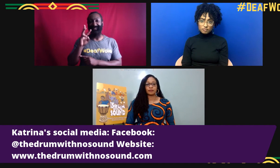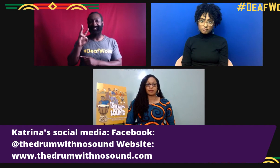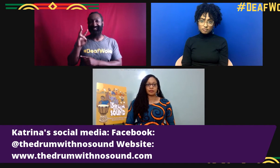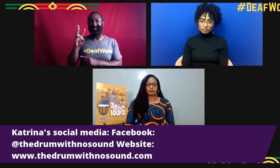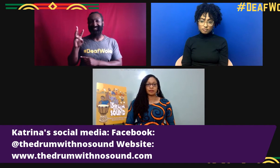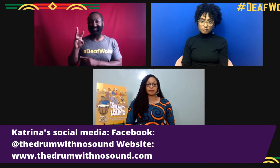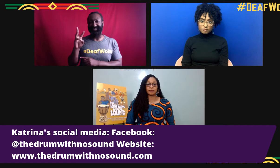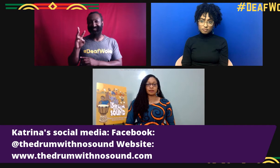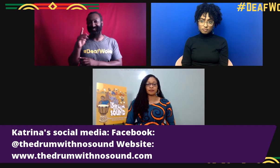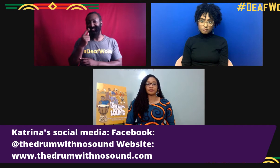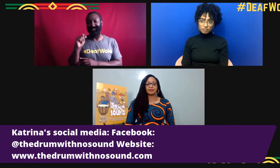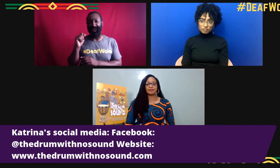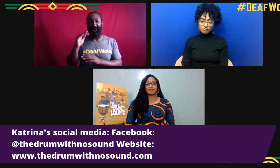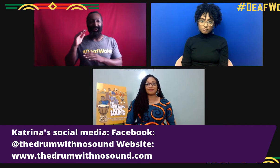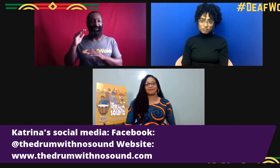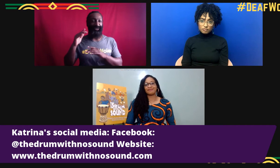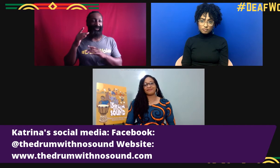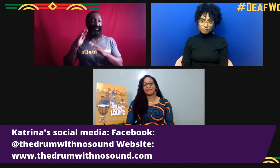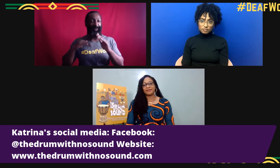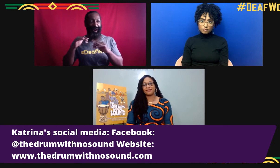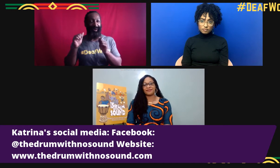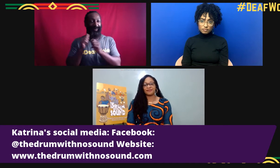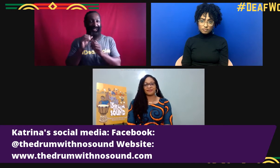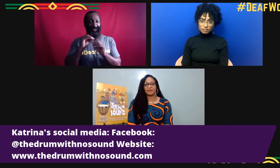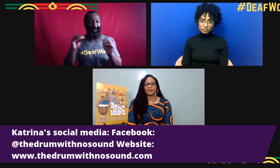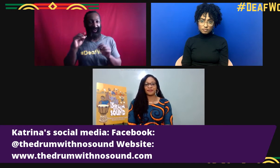She also has a website,